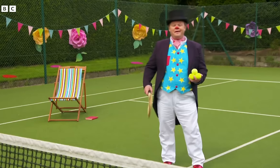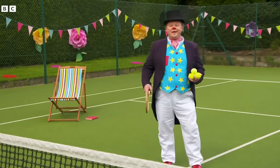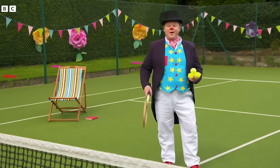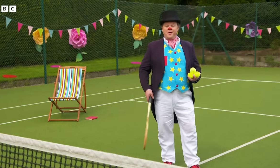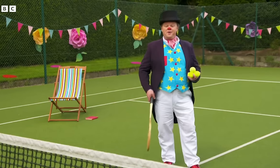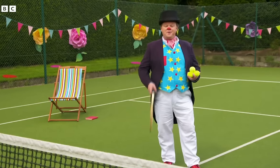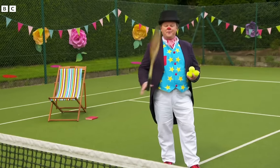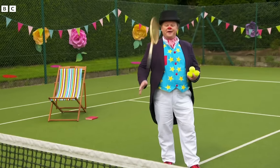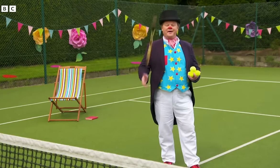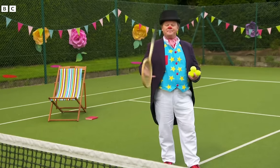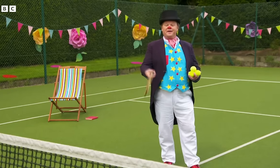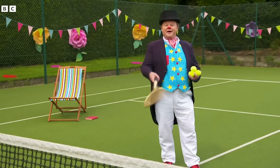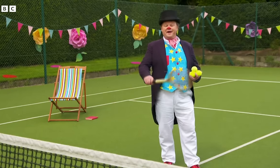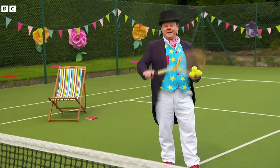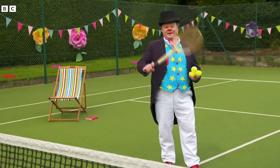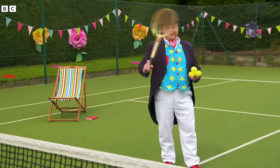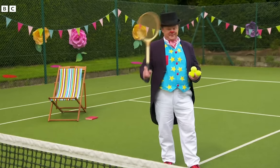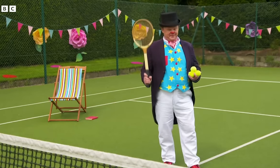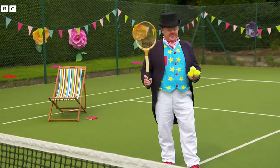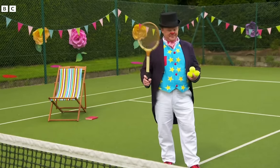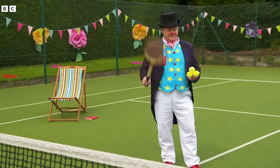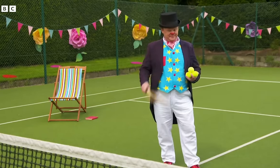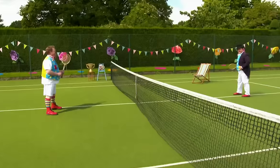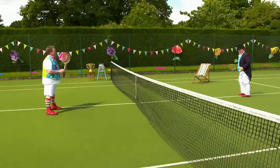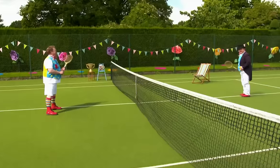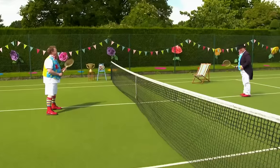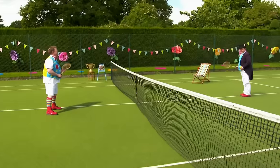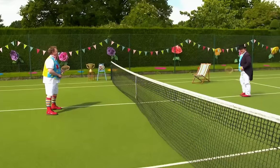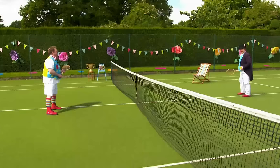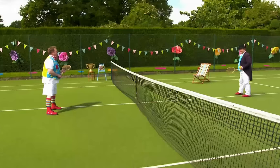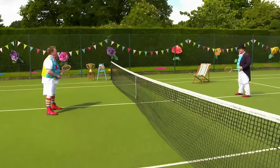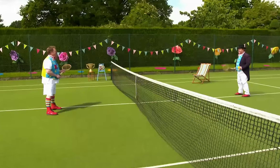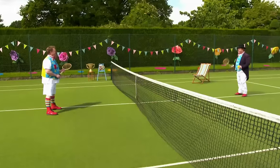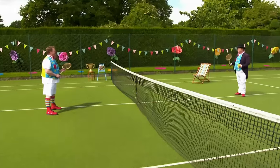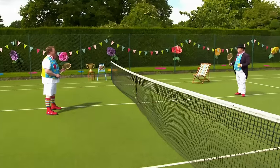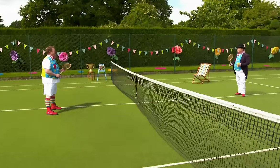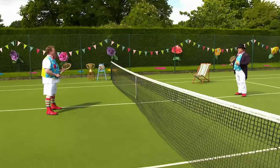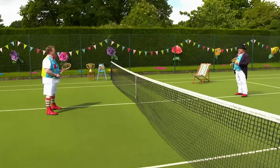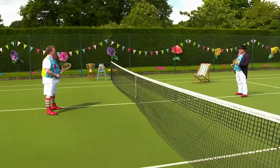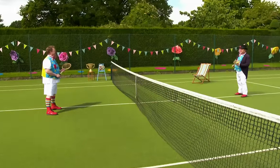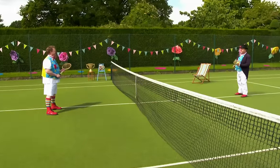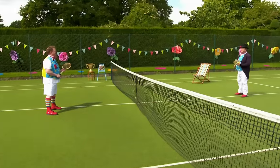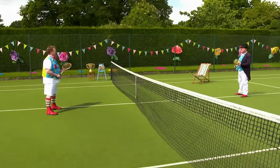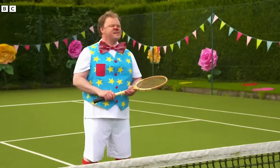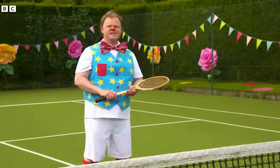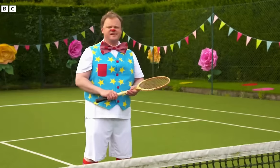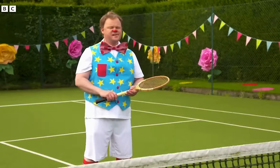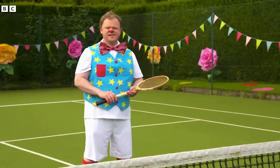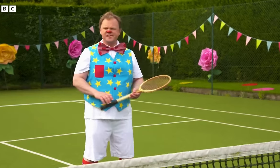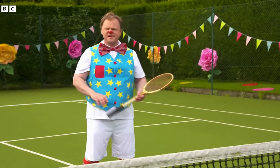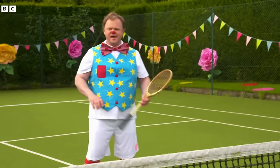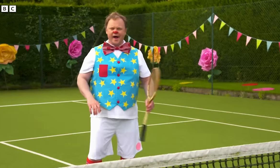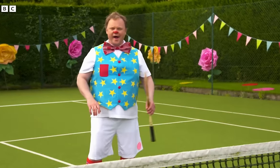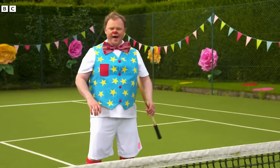Tumble. Oh, hello. Is Tumble Ted making sure you play by the rules, Mr.